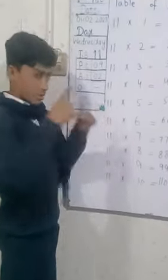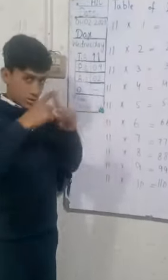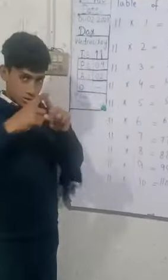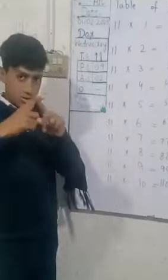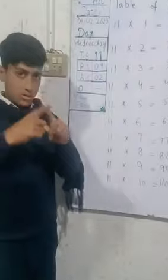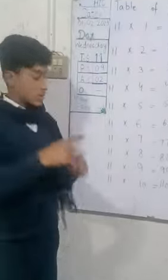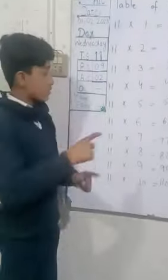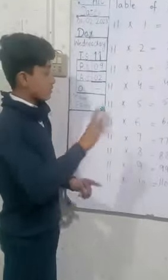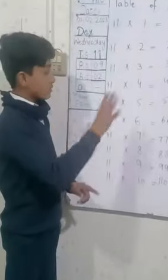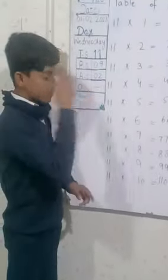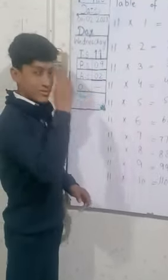11